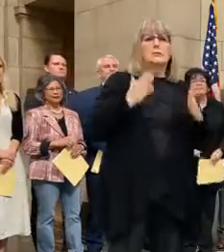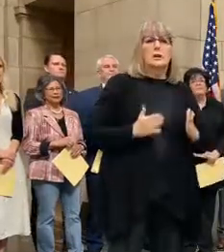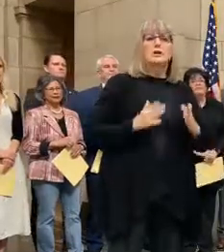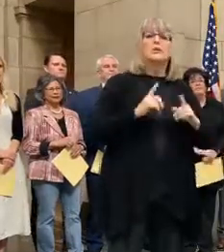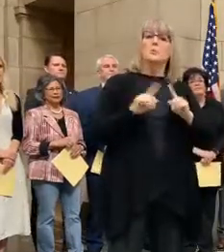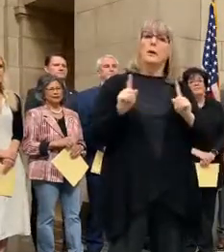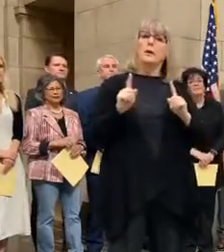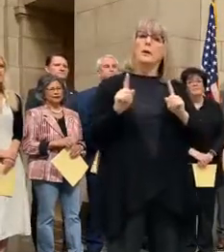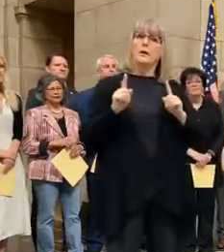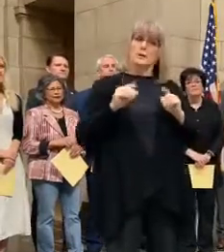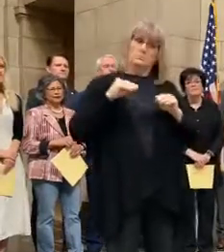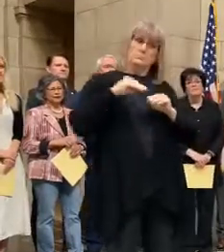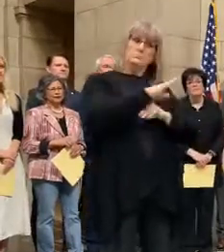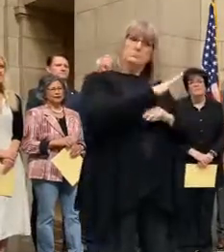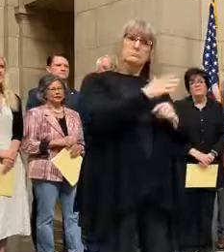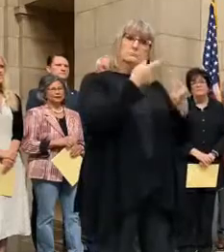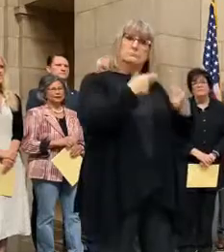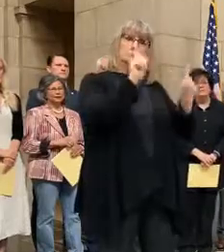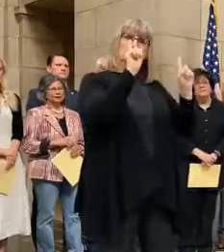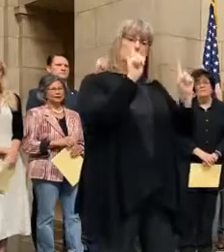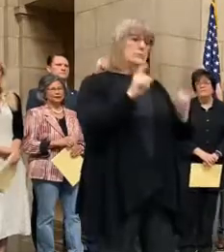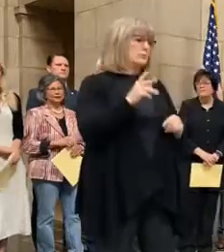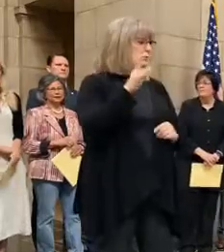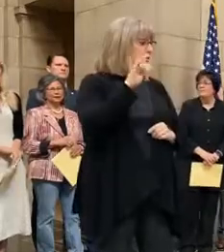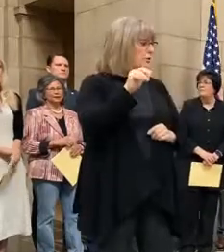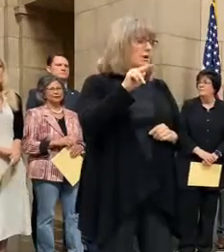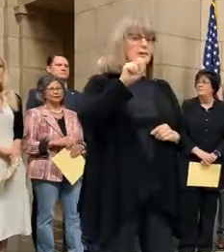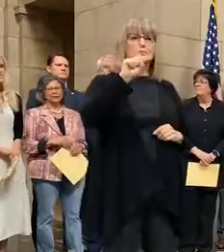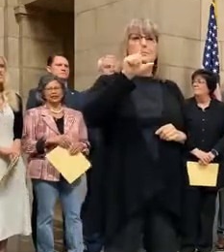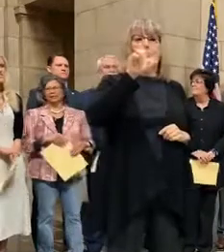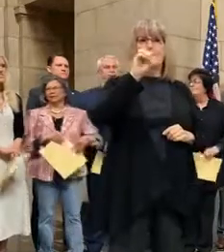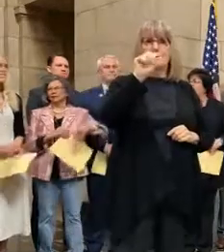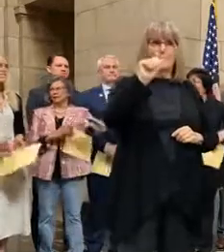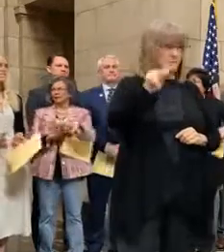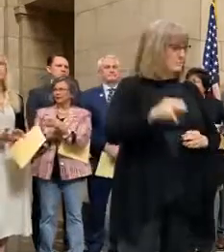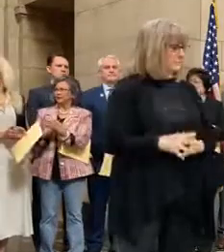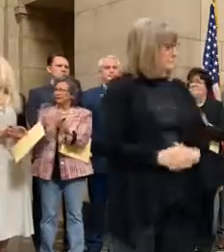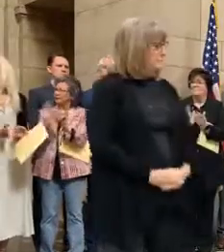this bill happen. Start with Brian Sloan.